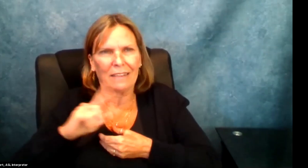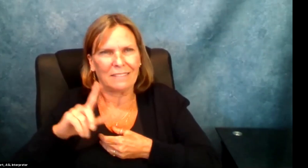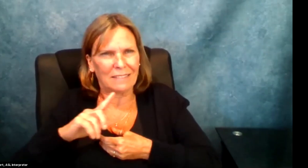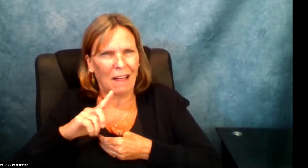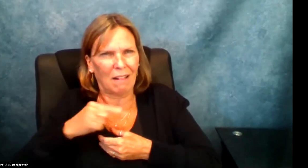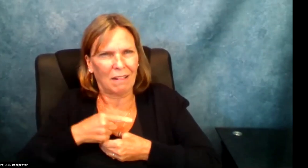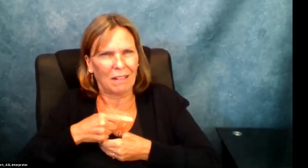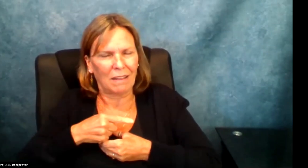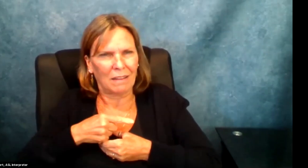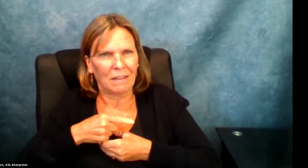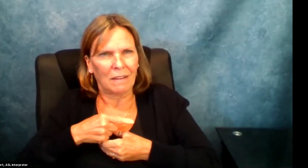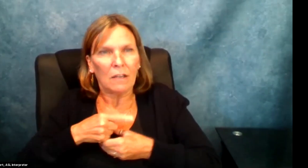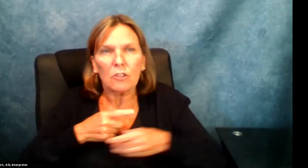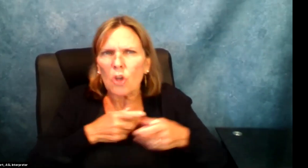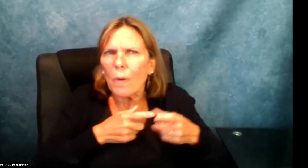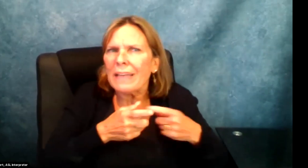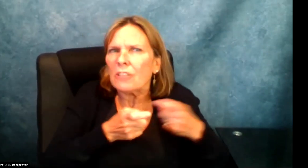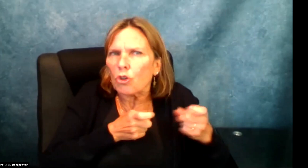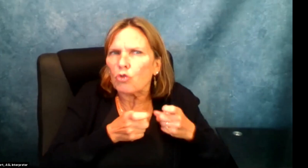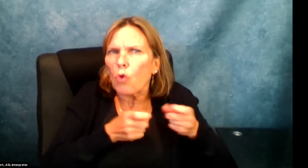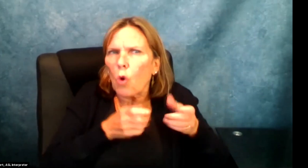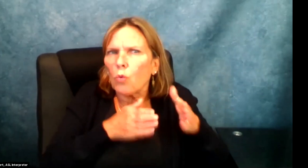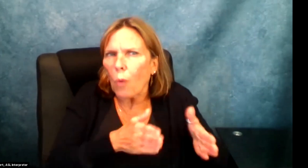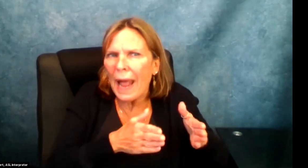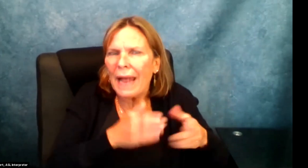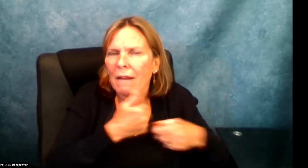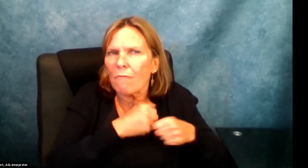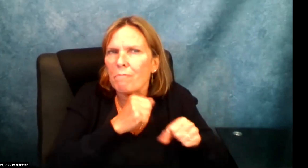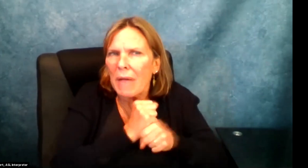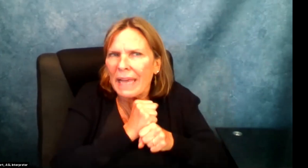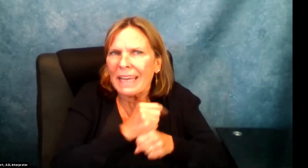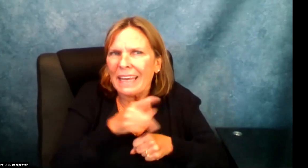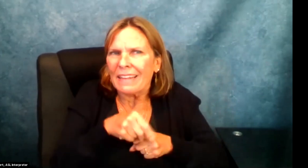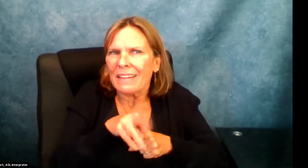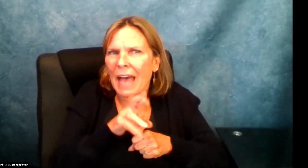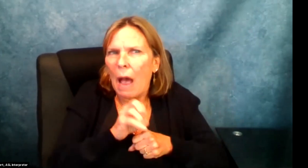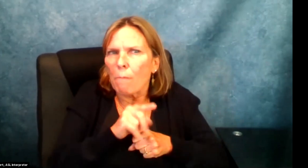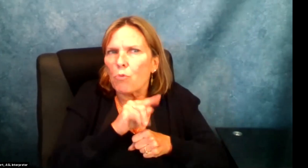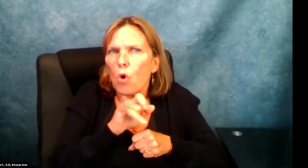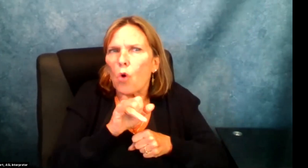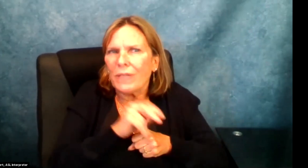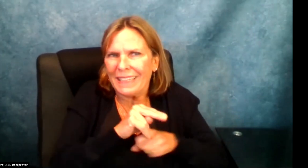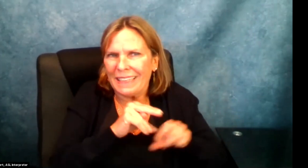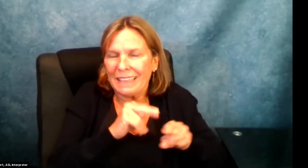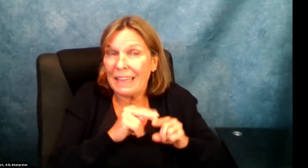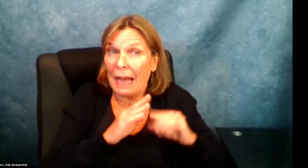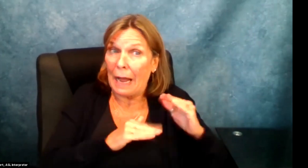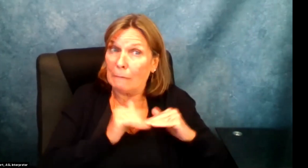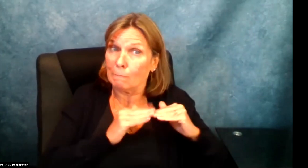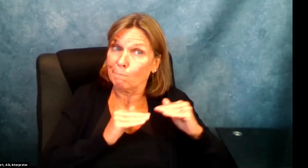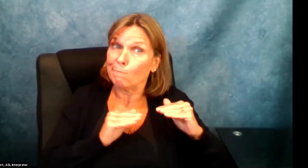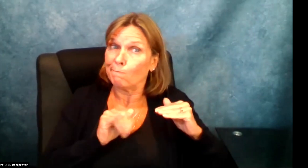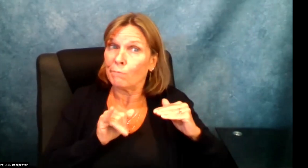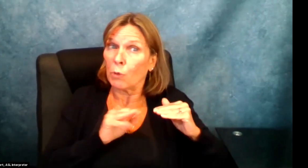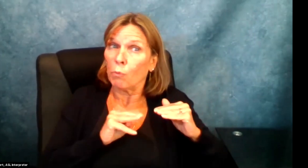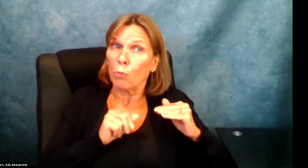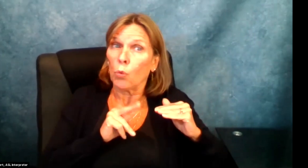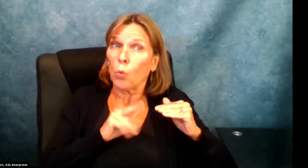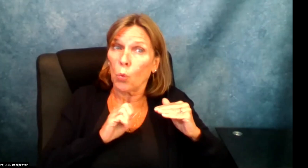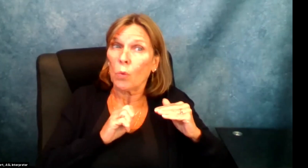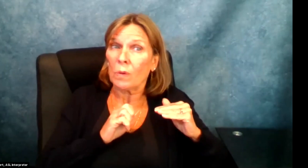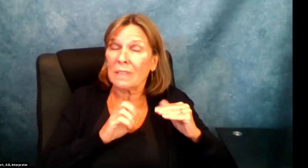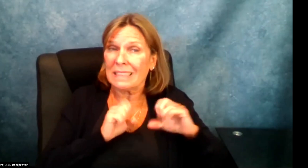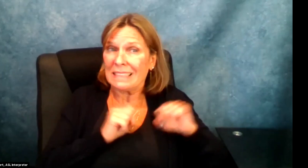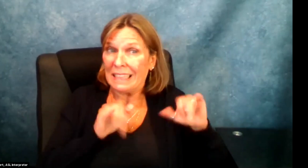in a controlled way so that then your immune system can then get ready and prepare for